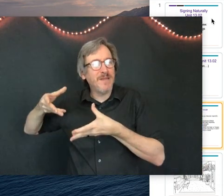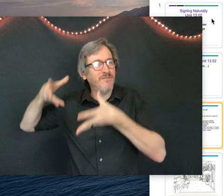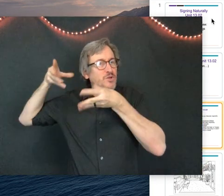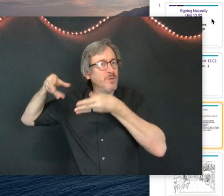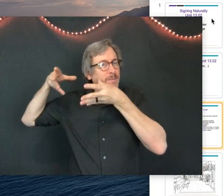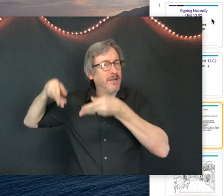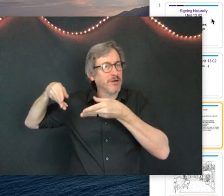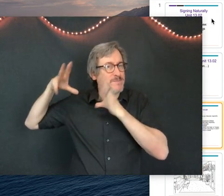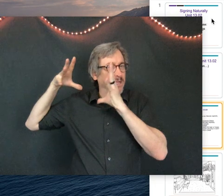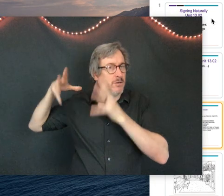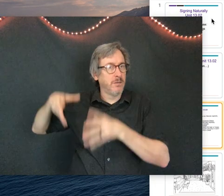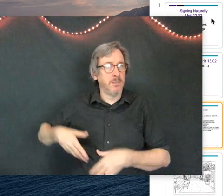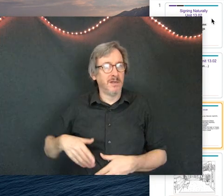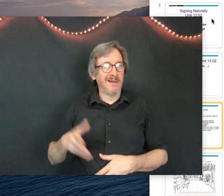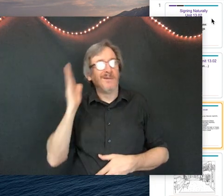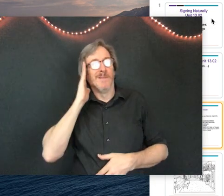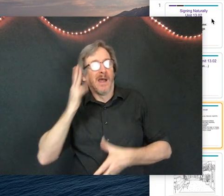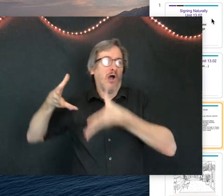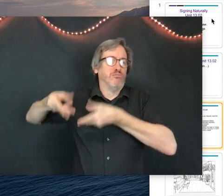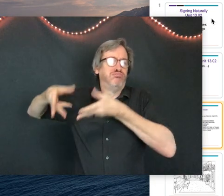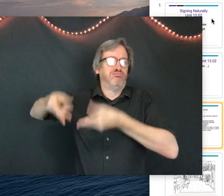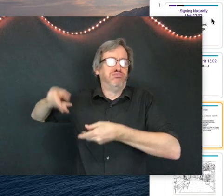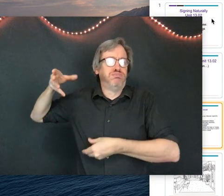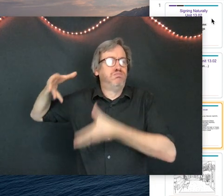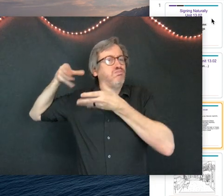Tend to be, if you do it up here, it's pillow.